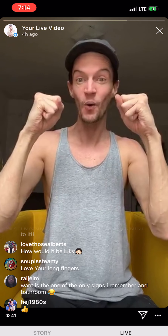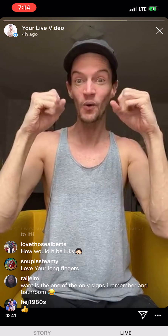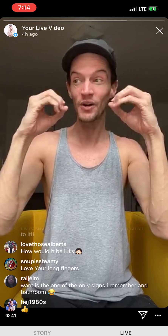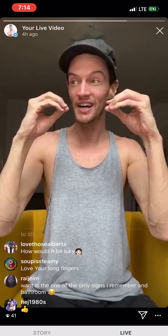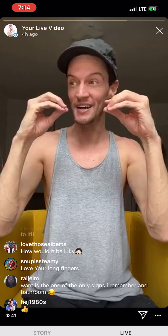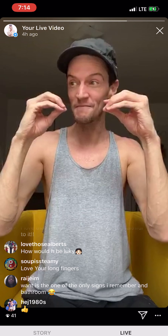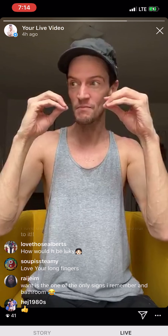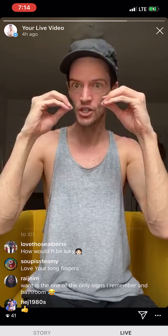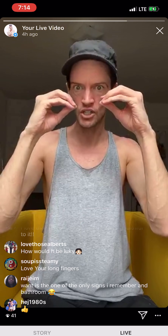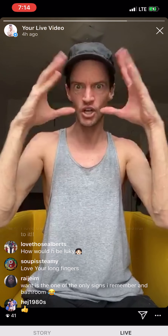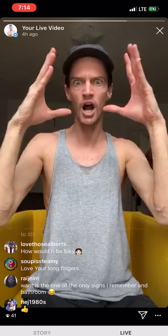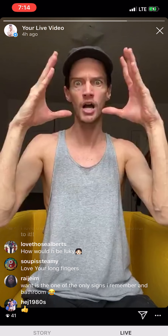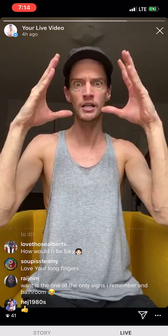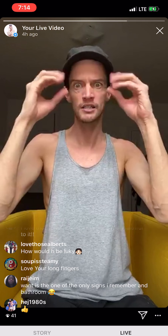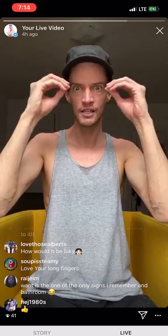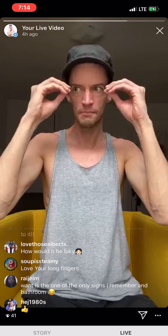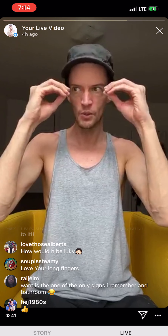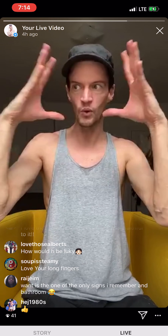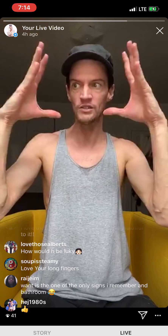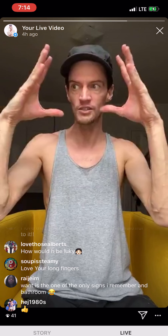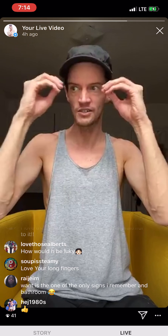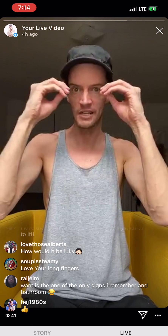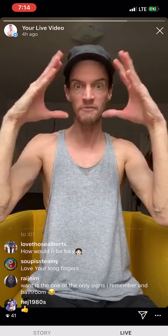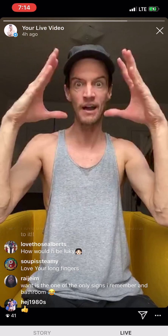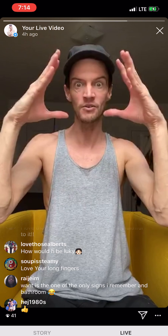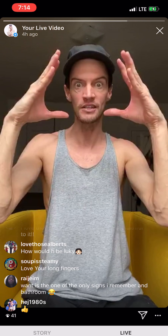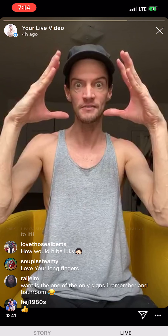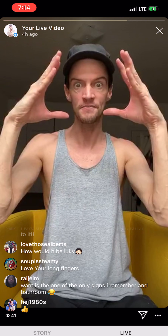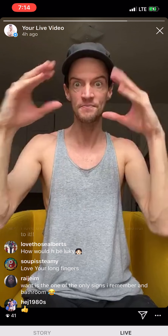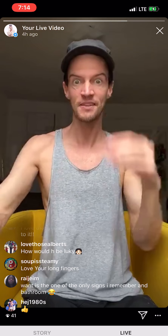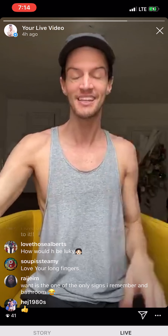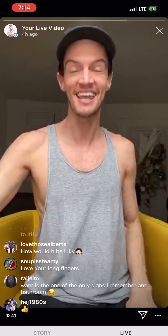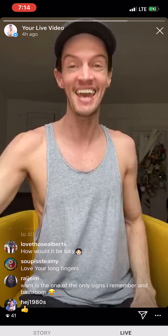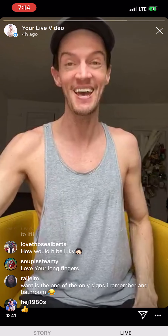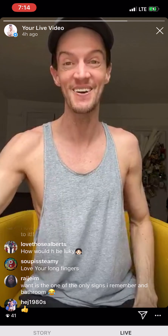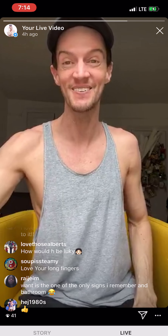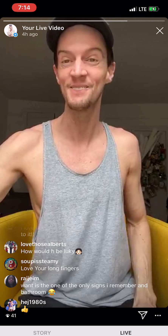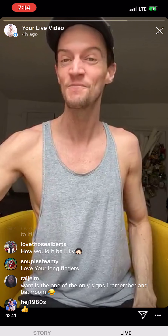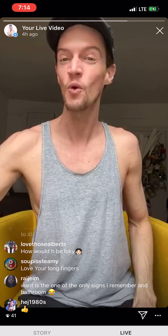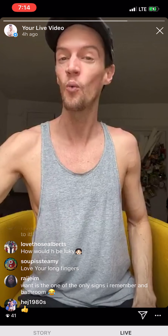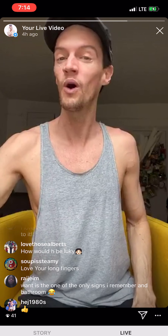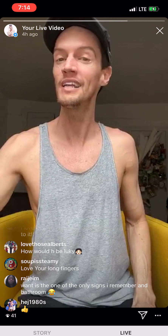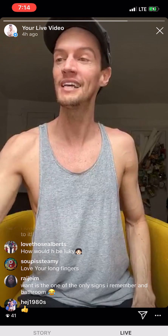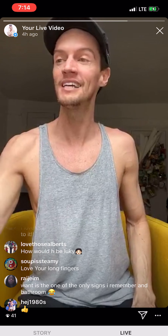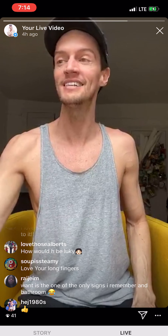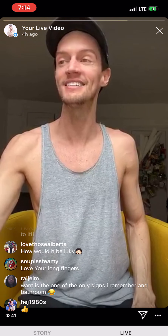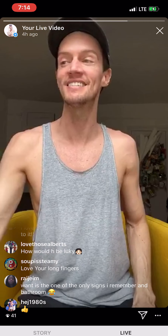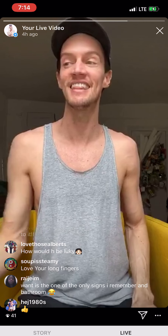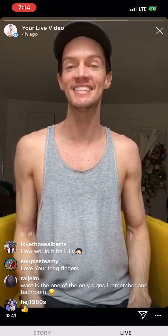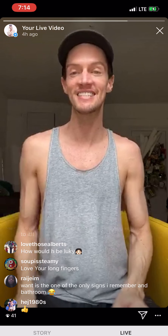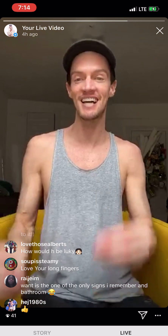Or, shock, bewildered, dumbfounded. Yeah. What is this sign?